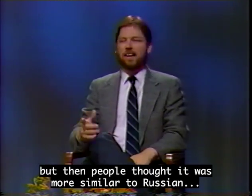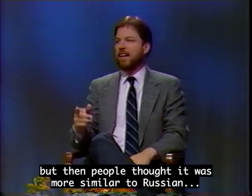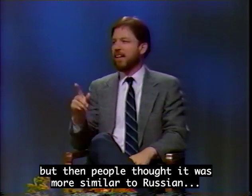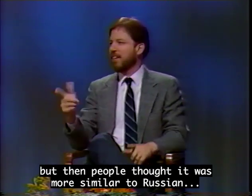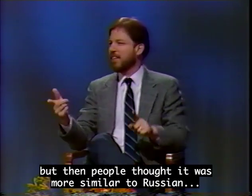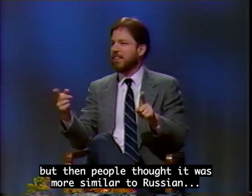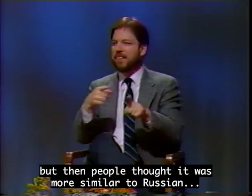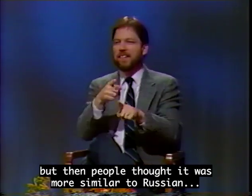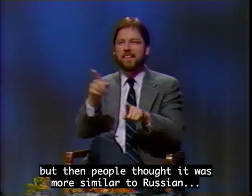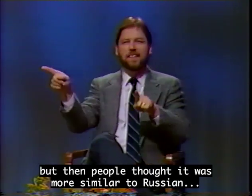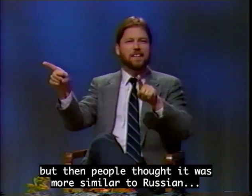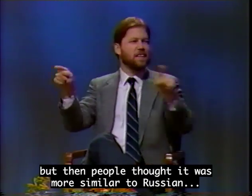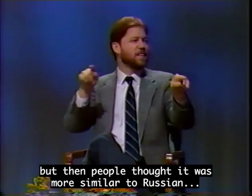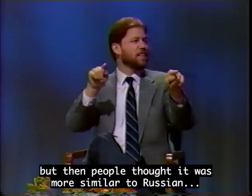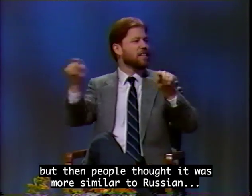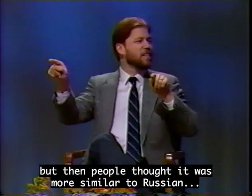thought it was more similar to Russian.